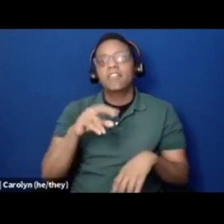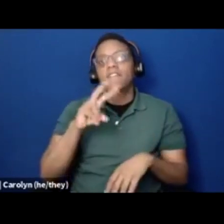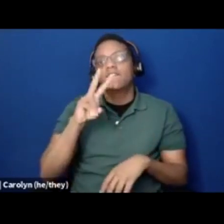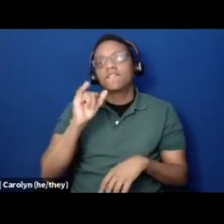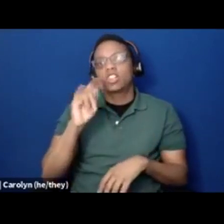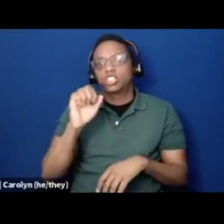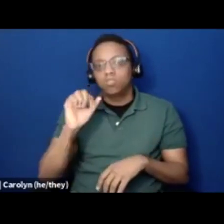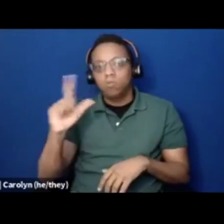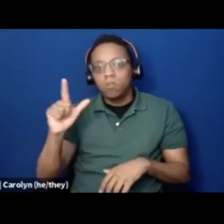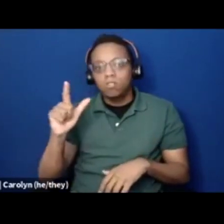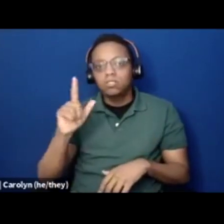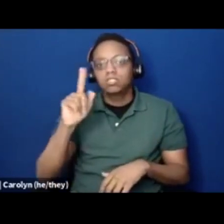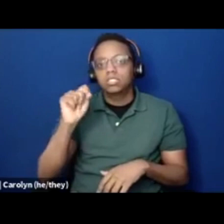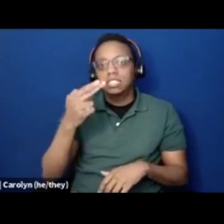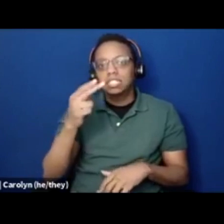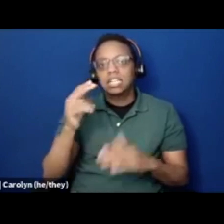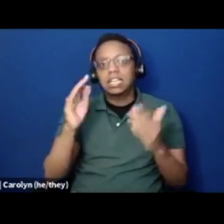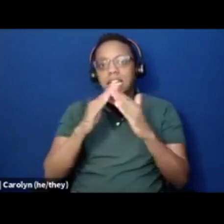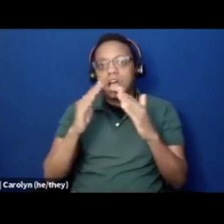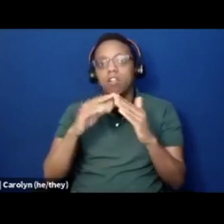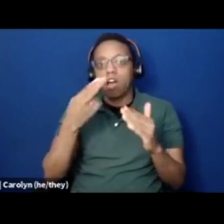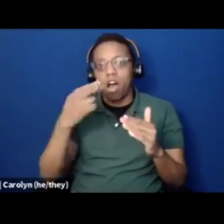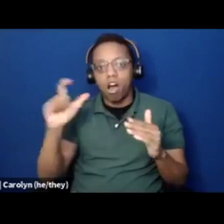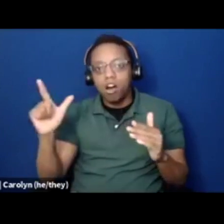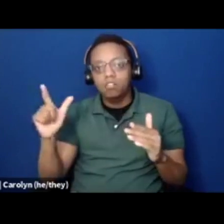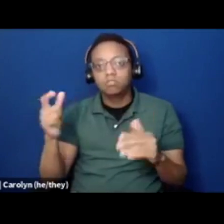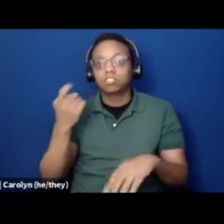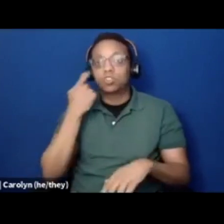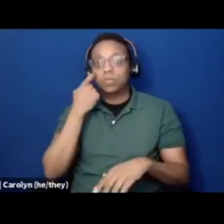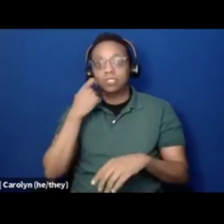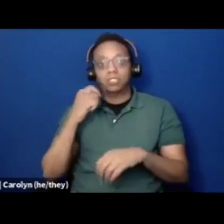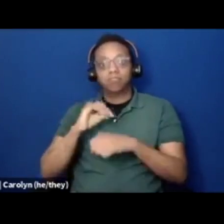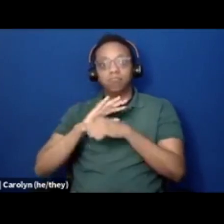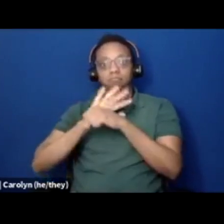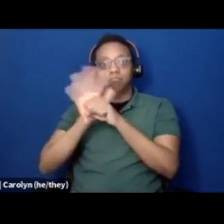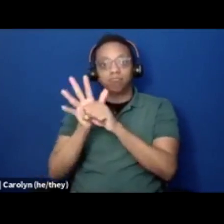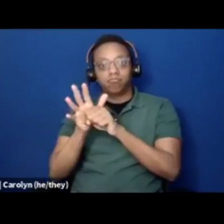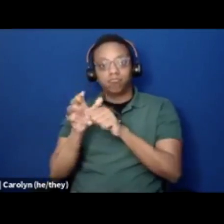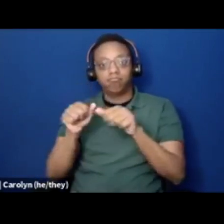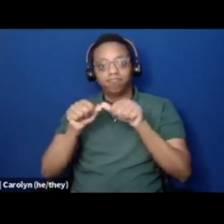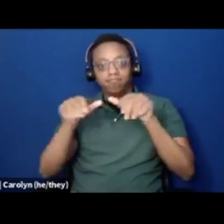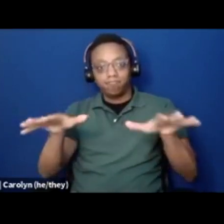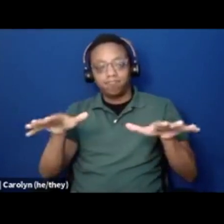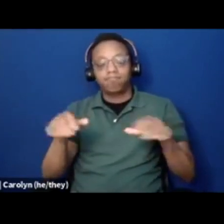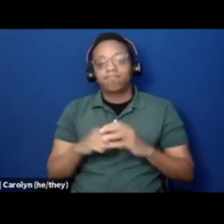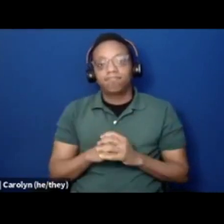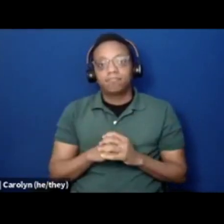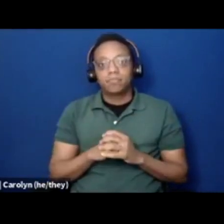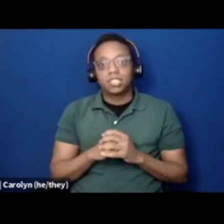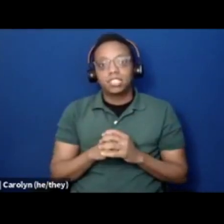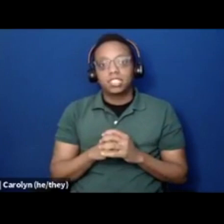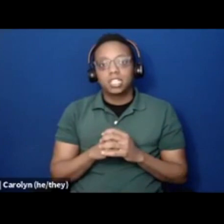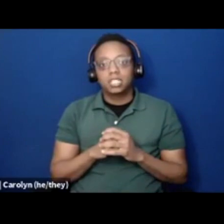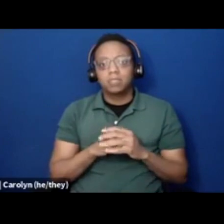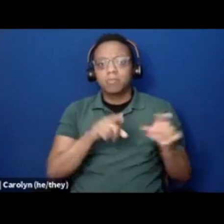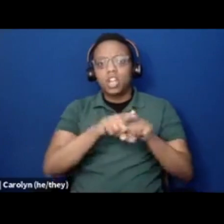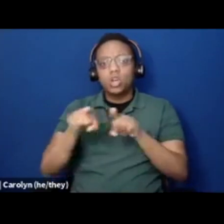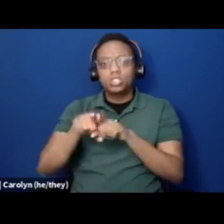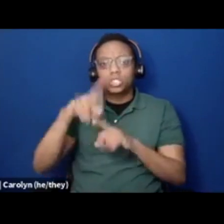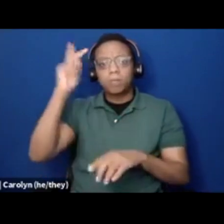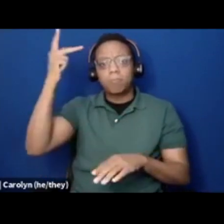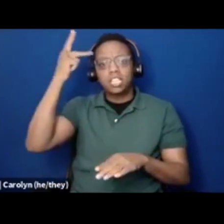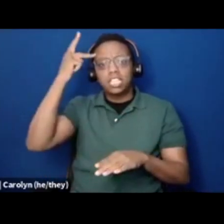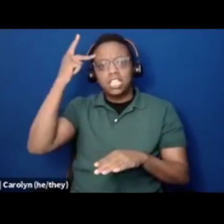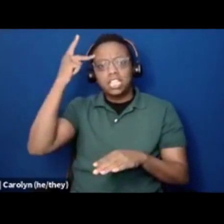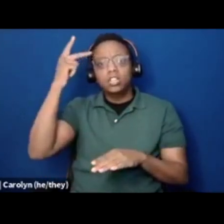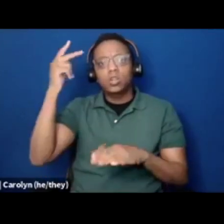recently. Also, a lot of political town halls have been going on and just strategizing to figure out,